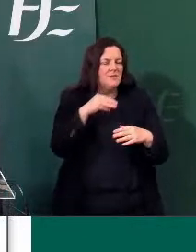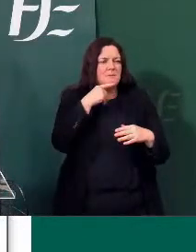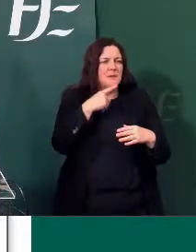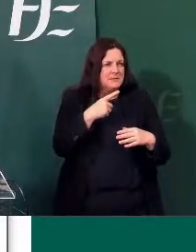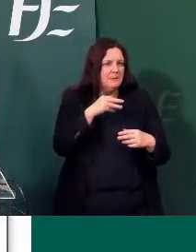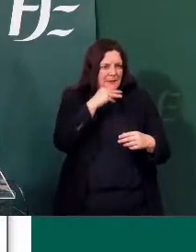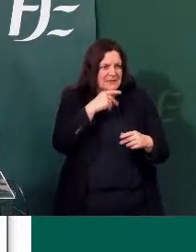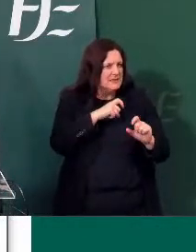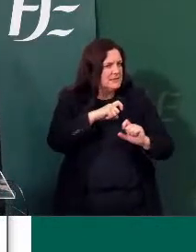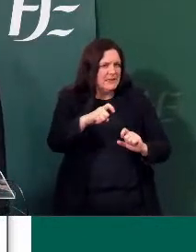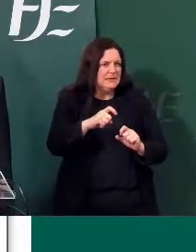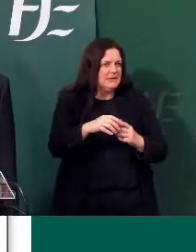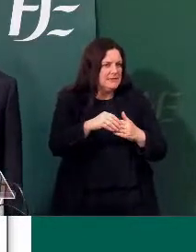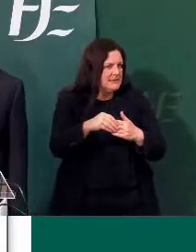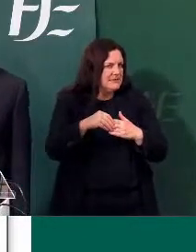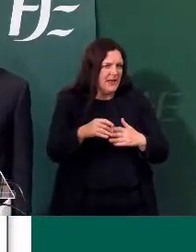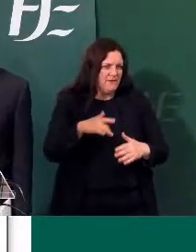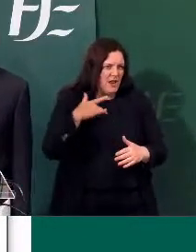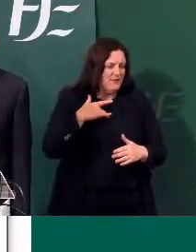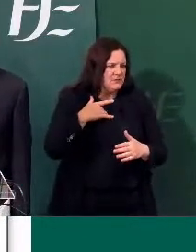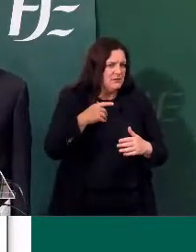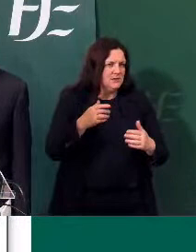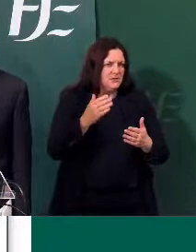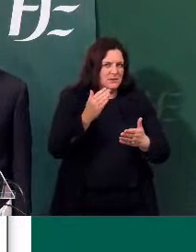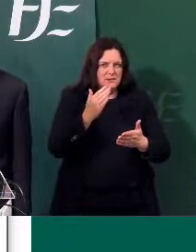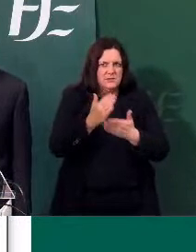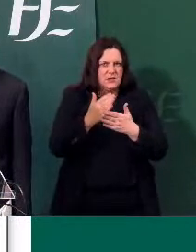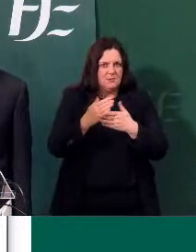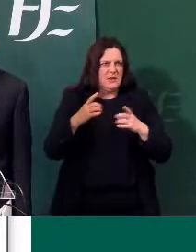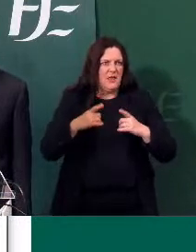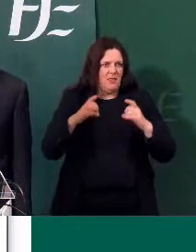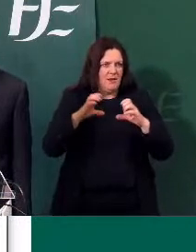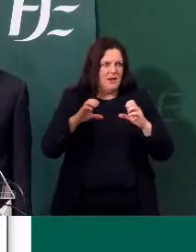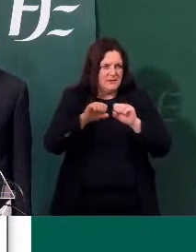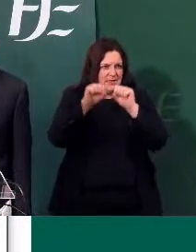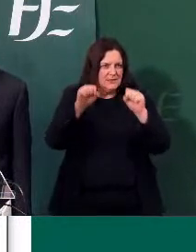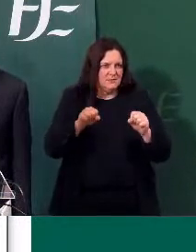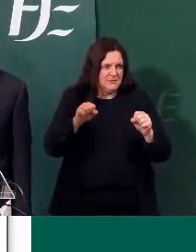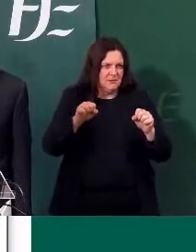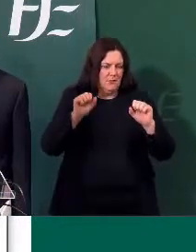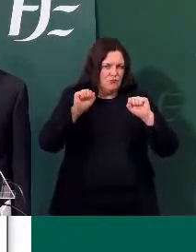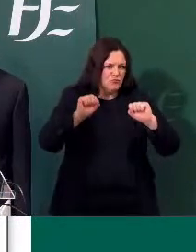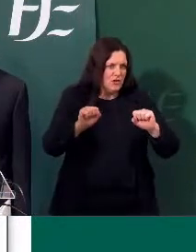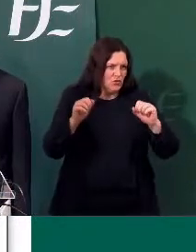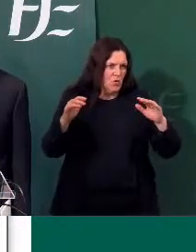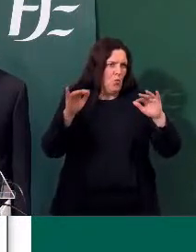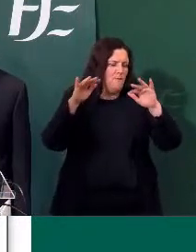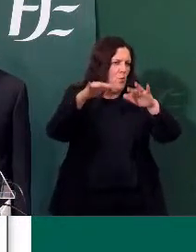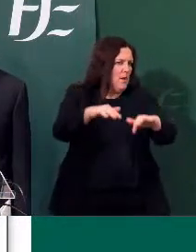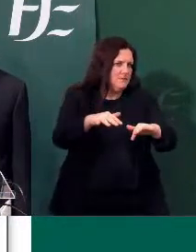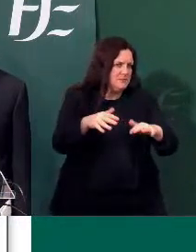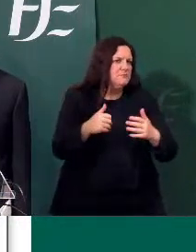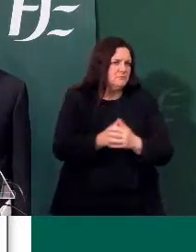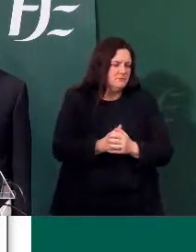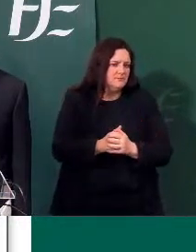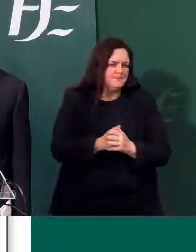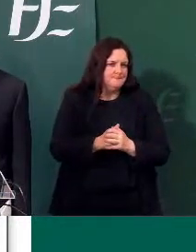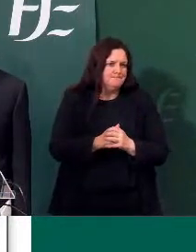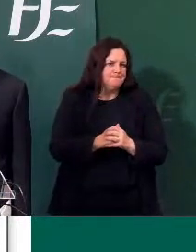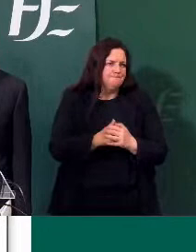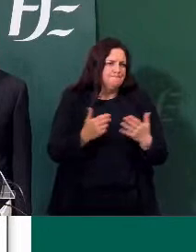doesn't mean they prevented our healthcare systems from becoming overwhelmed. The